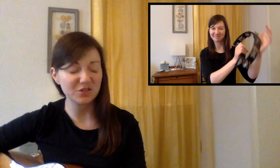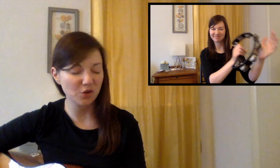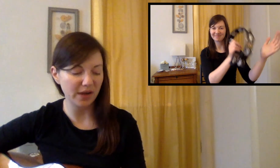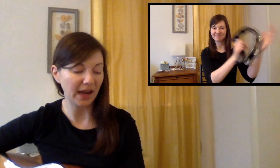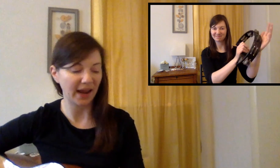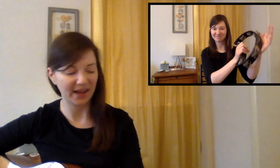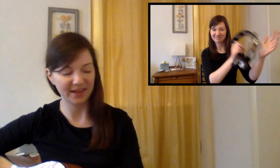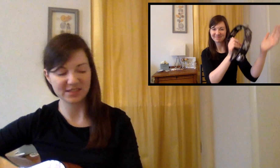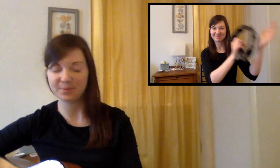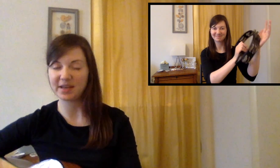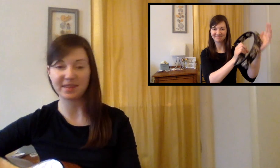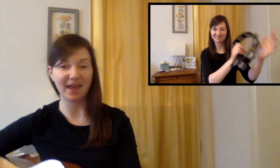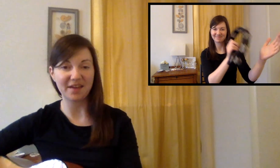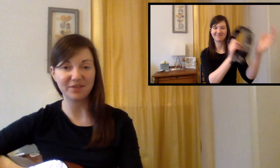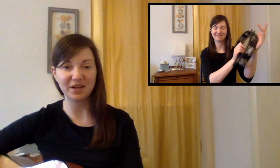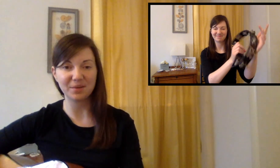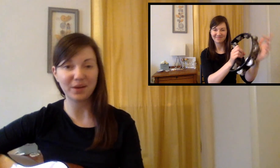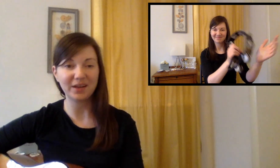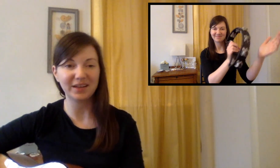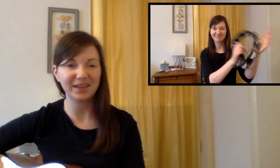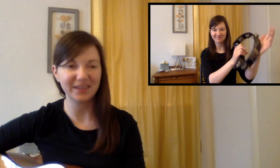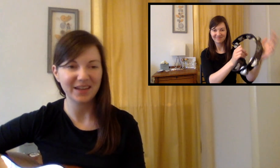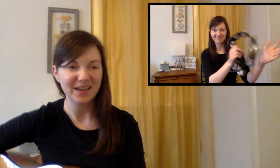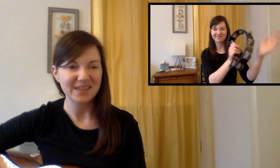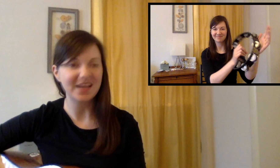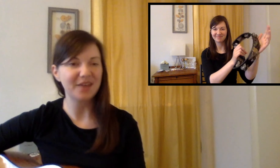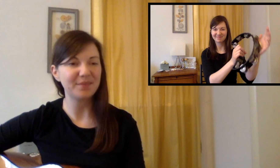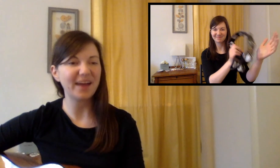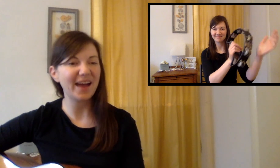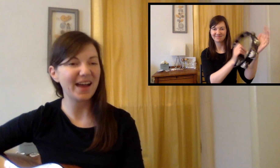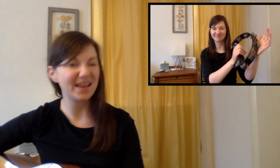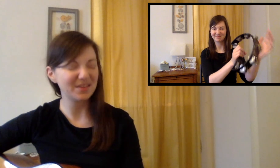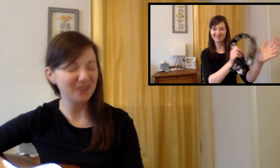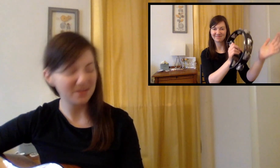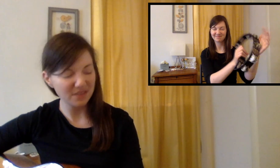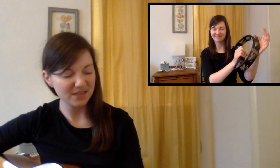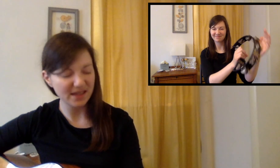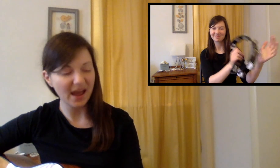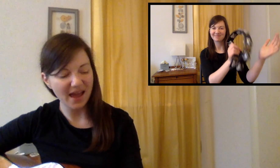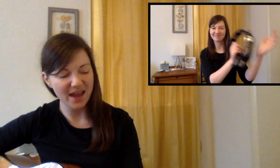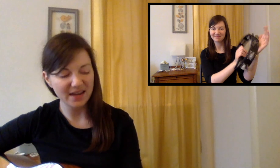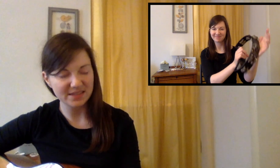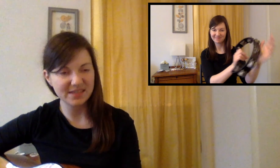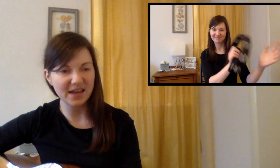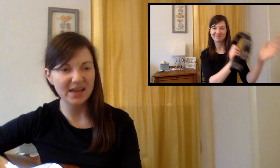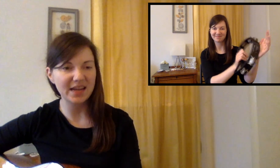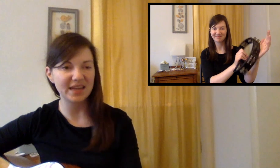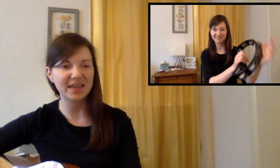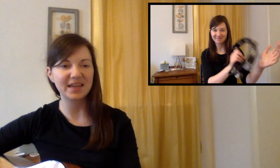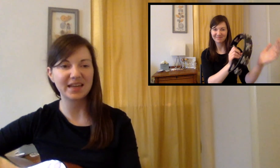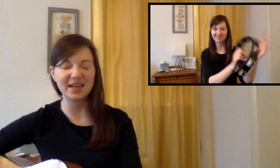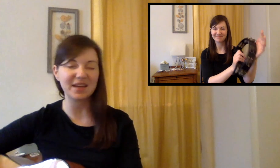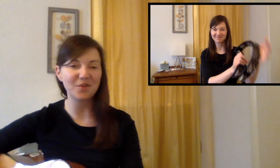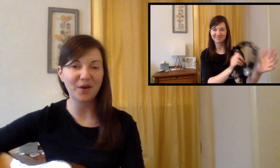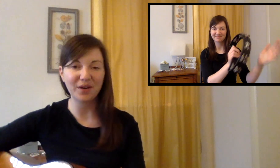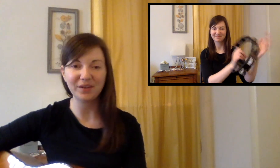join hands with everyone down by the riverside and study war